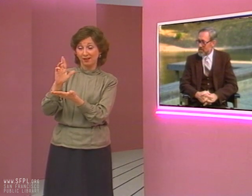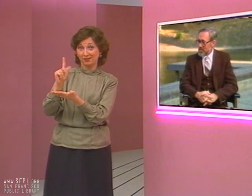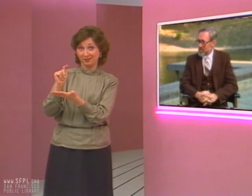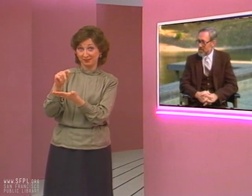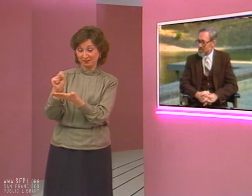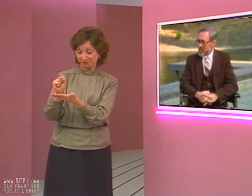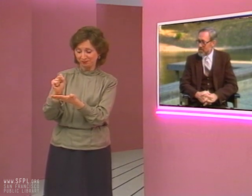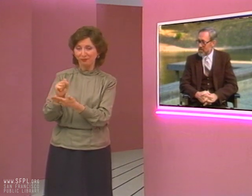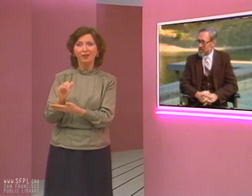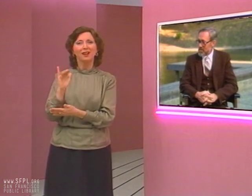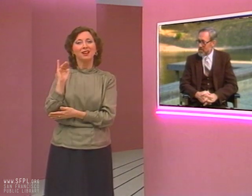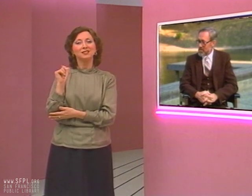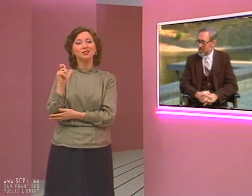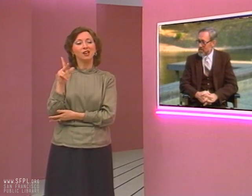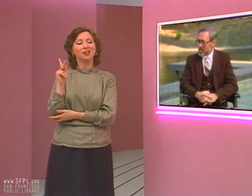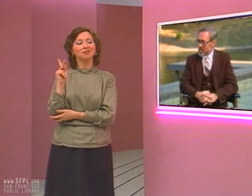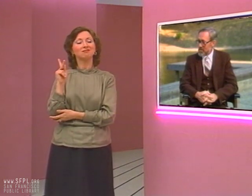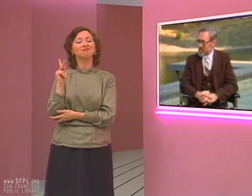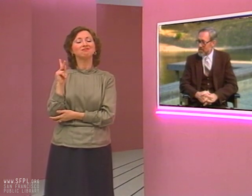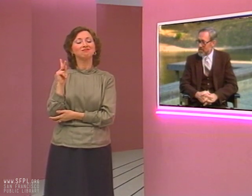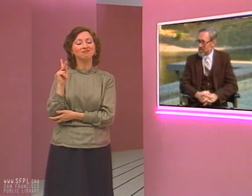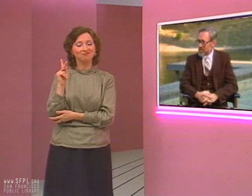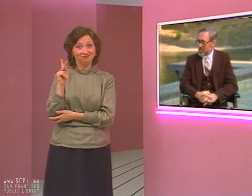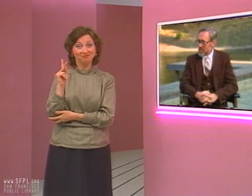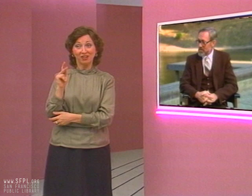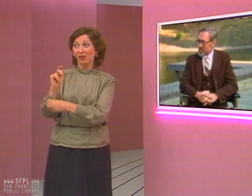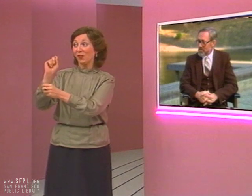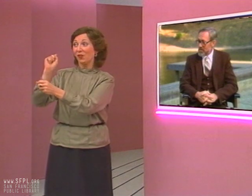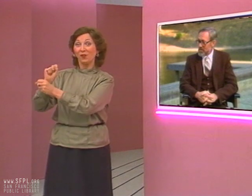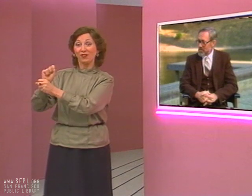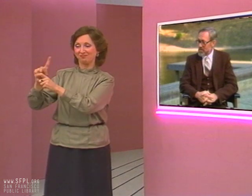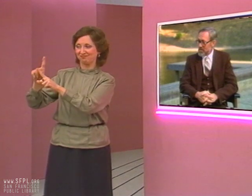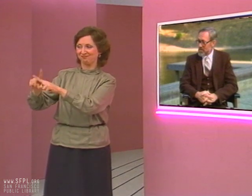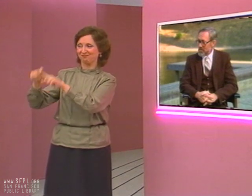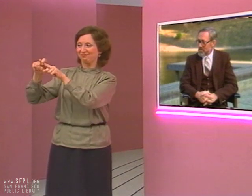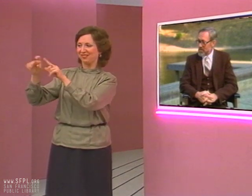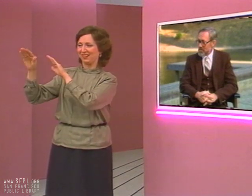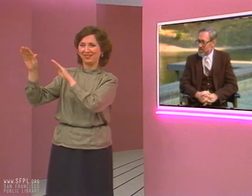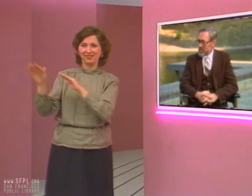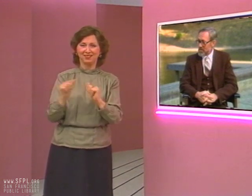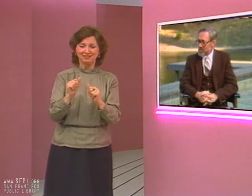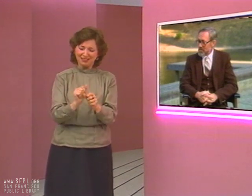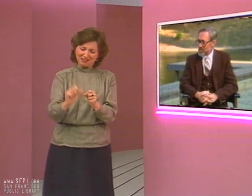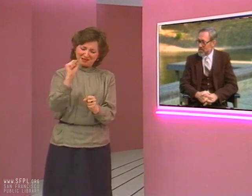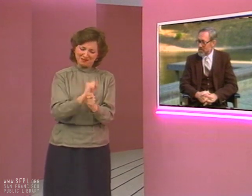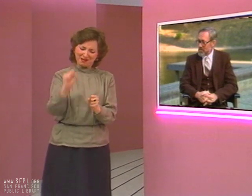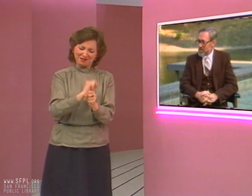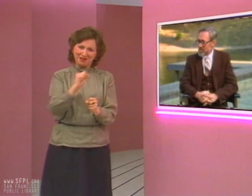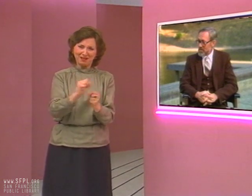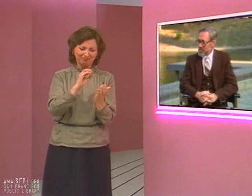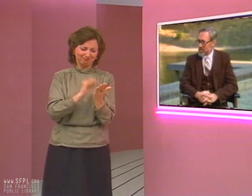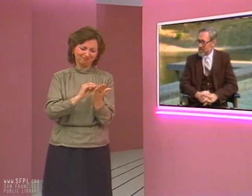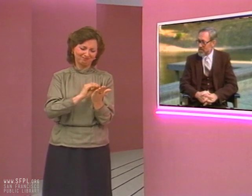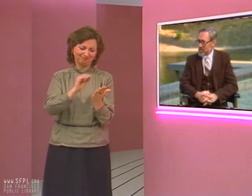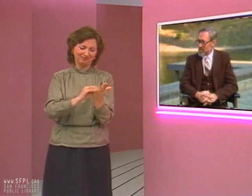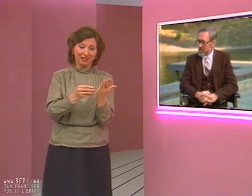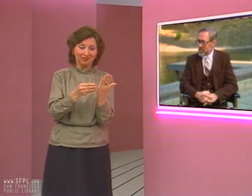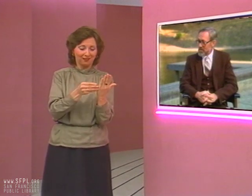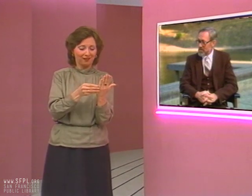Gannon went on to produce what is considered the most comprehensive history of deaf people in America to